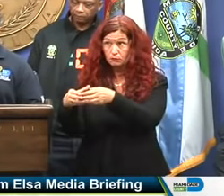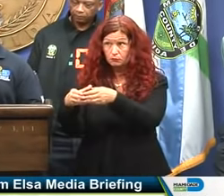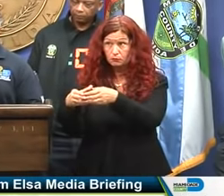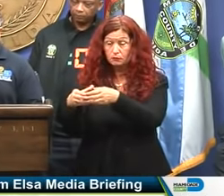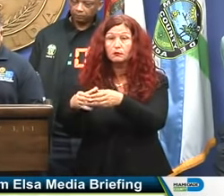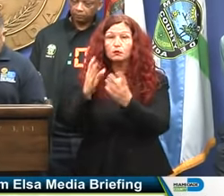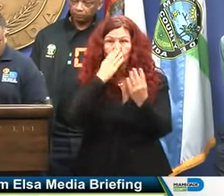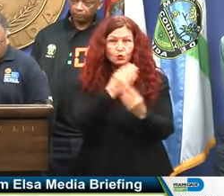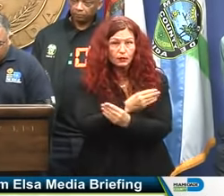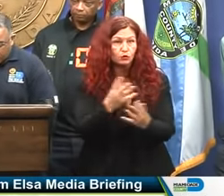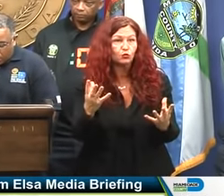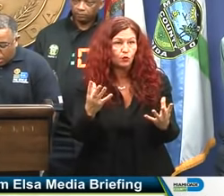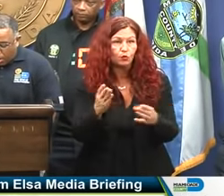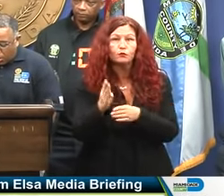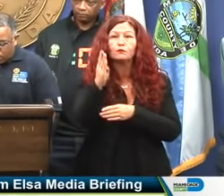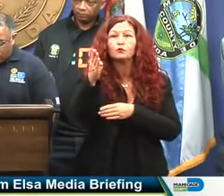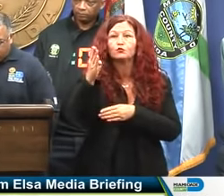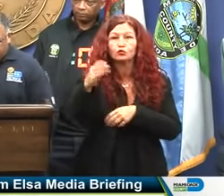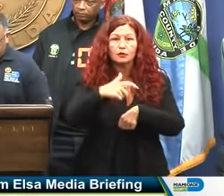future briefings.